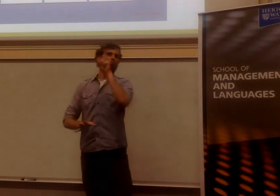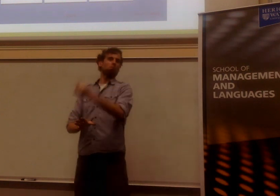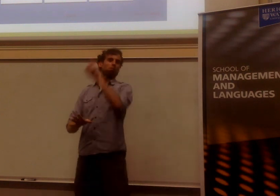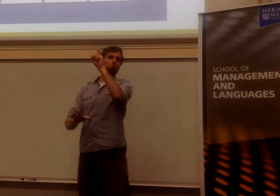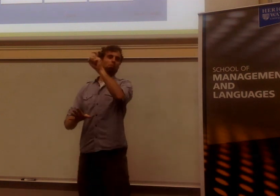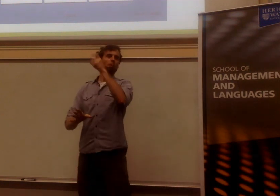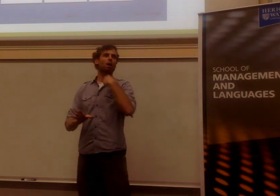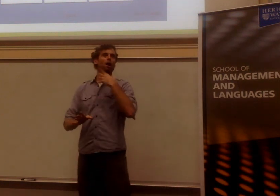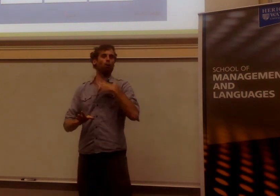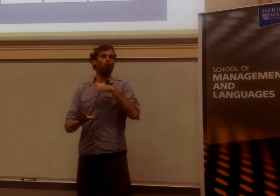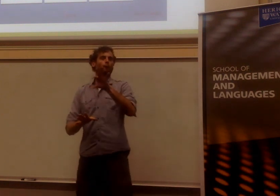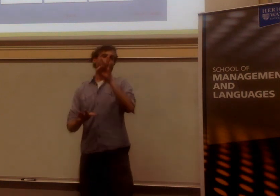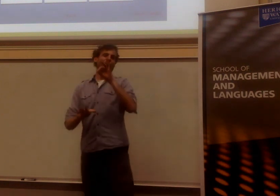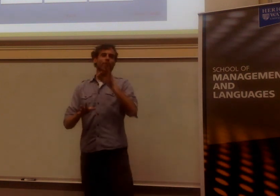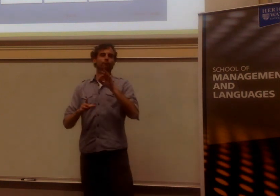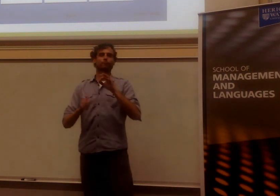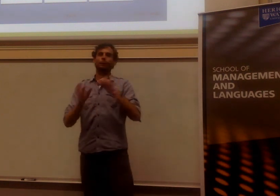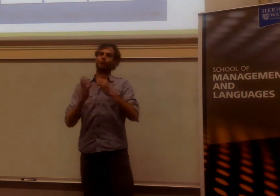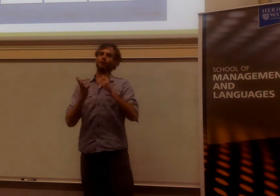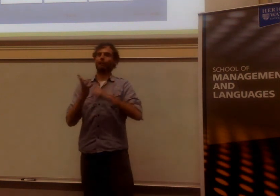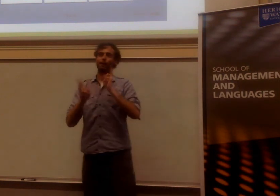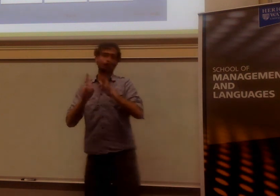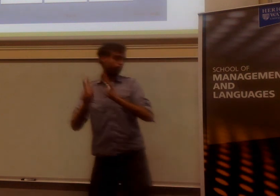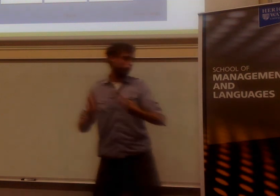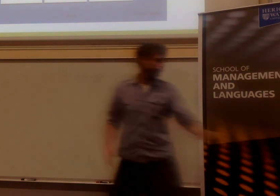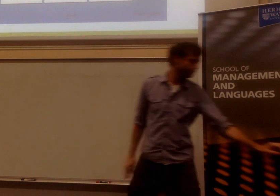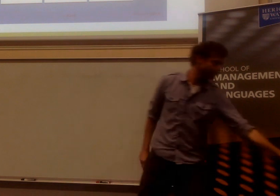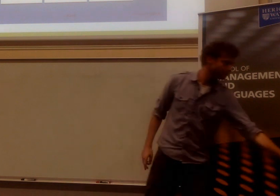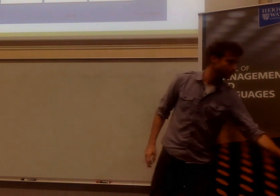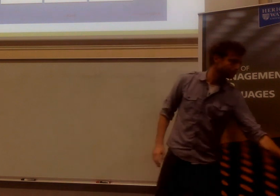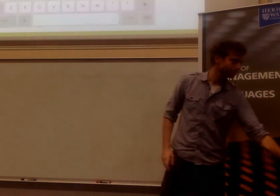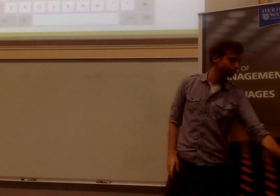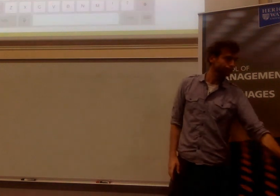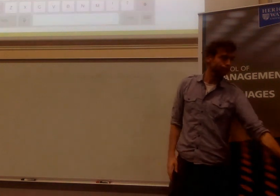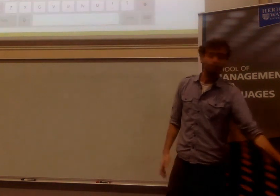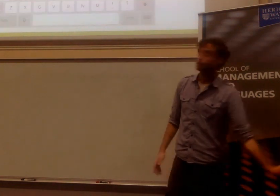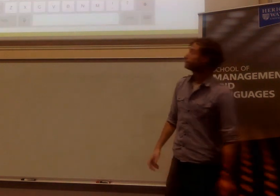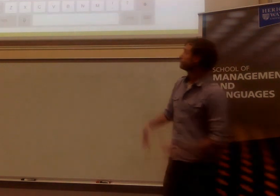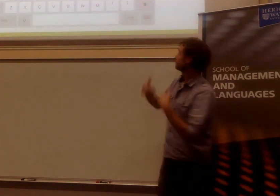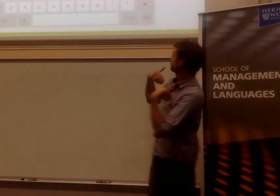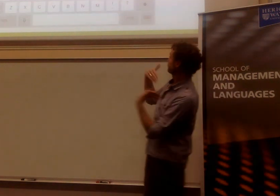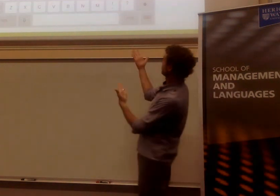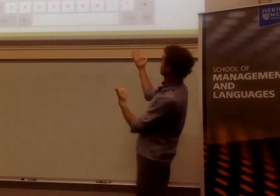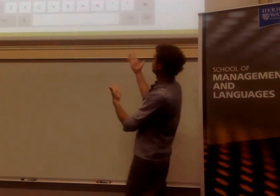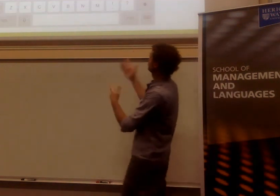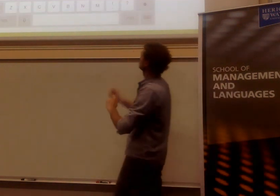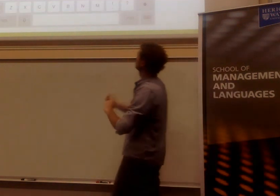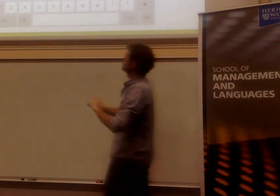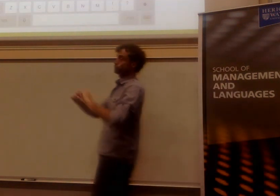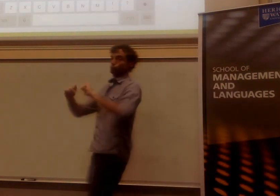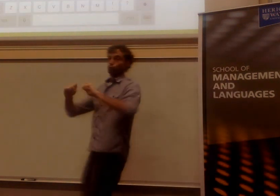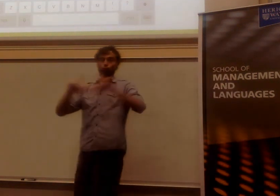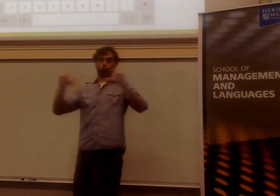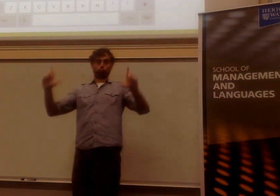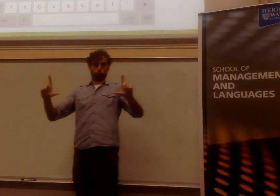So let's imagine I'm a deaf BSL user. I would select a BSL interpreter, and this is what I would see on